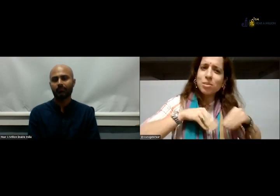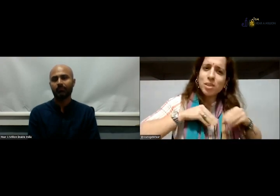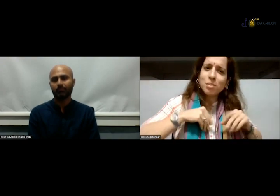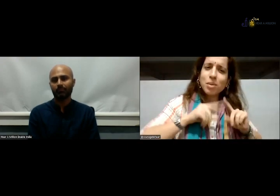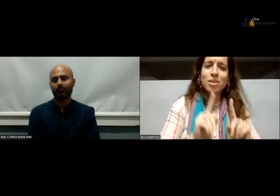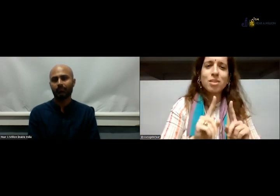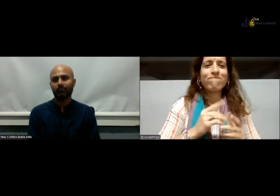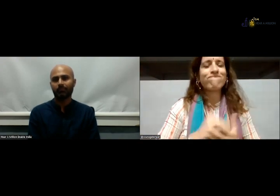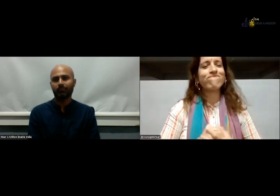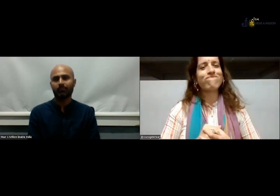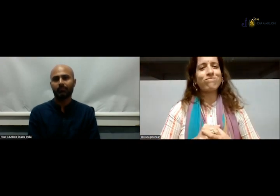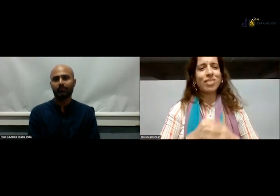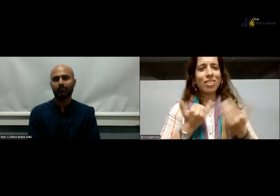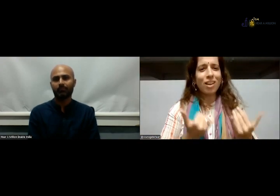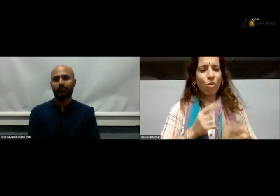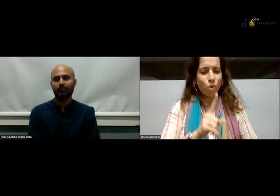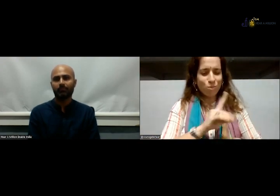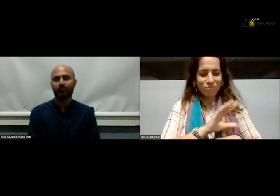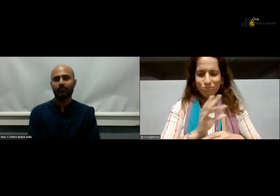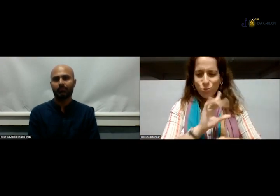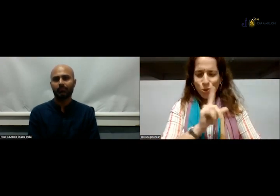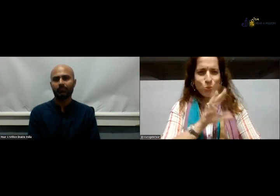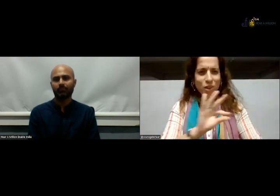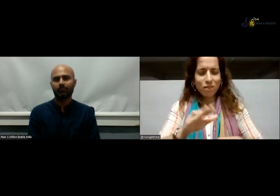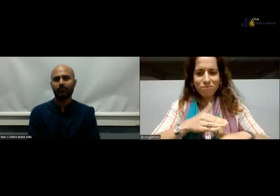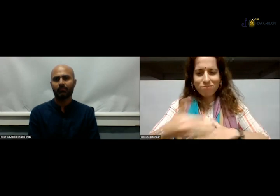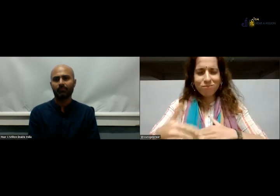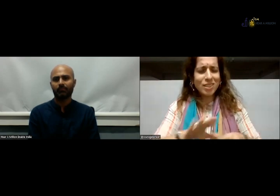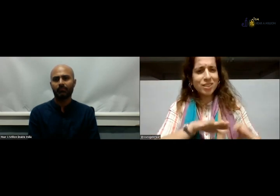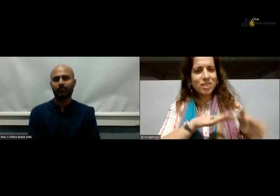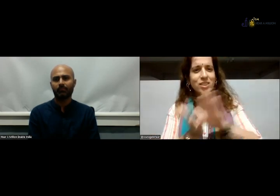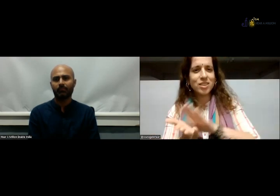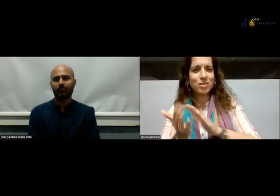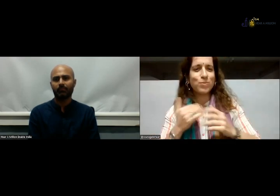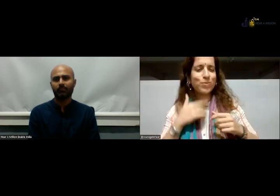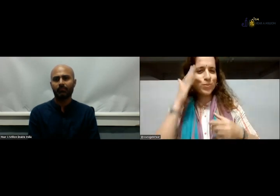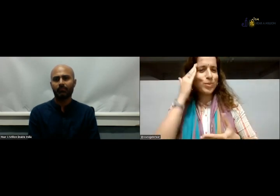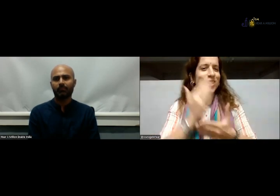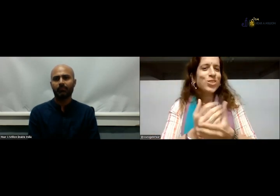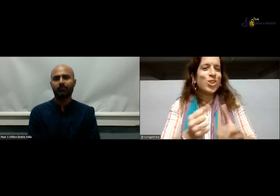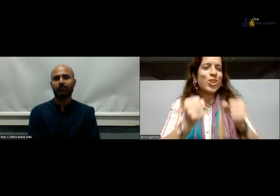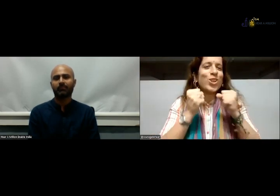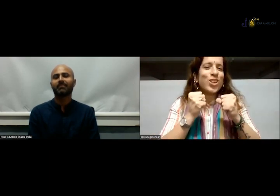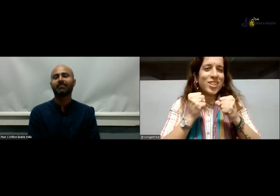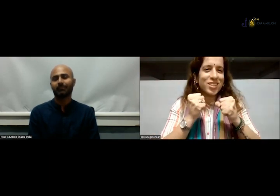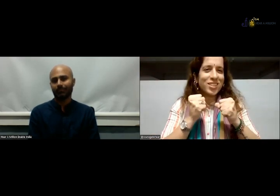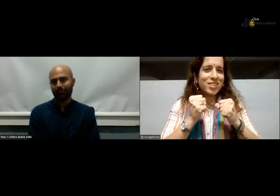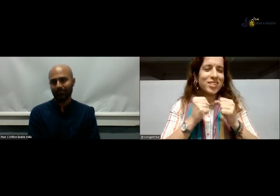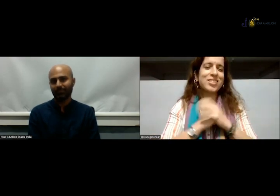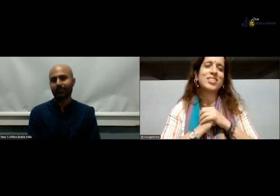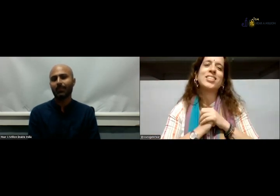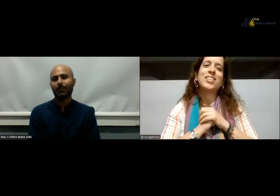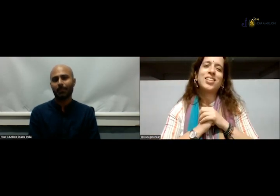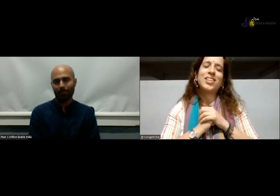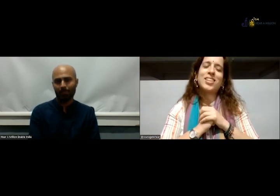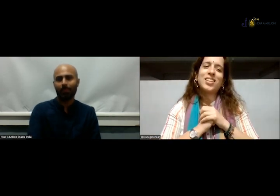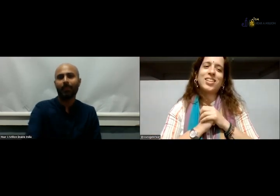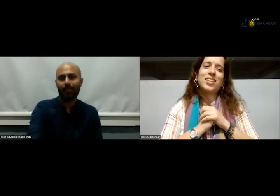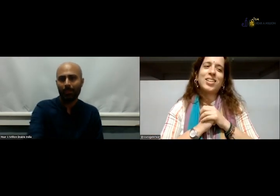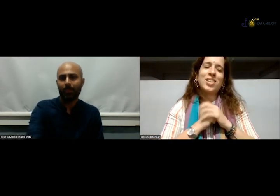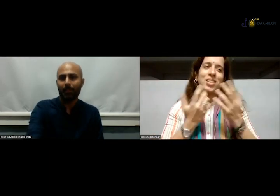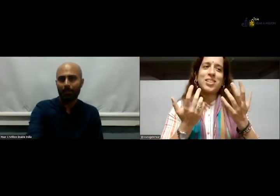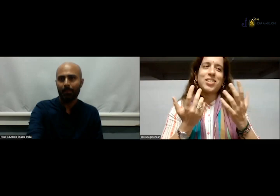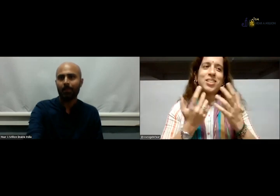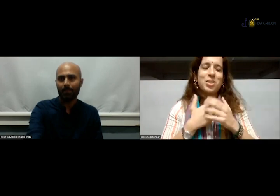say sorry to me. And she had a big heart, of accepting. And after just